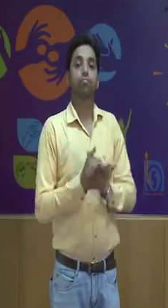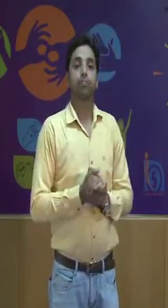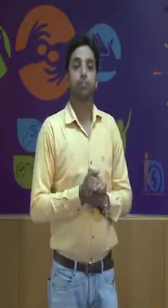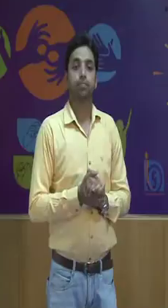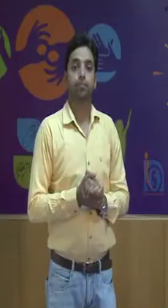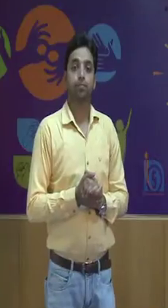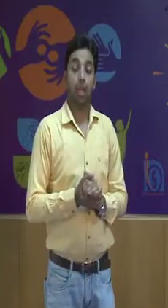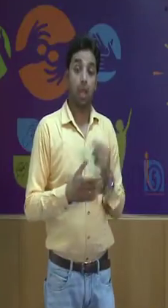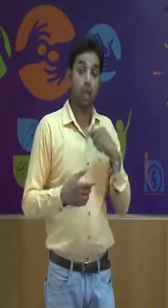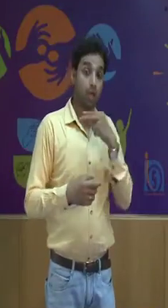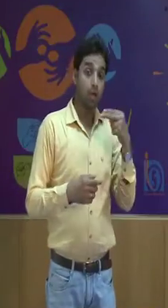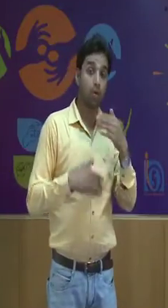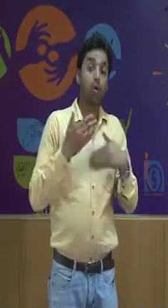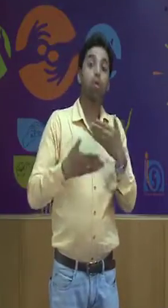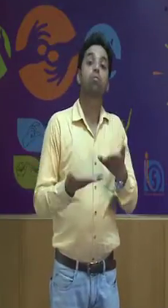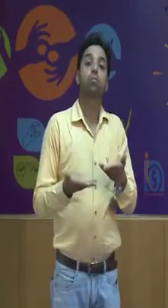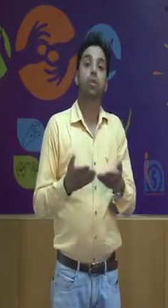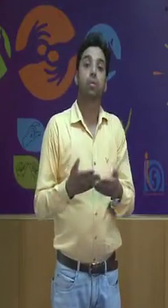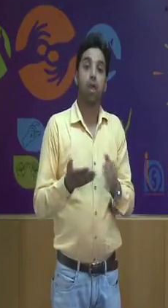He called them as Harijans.